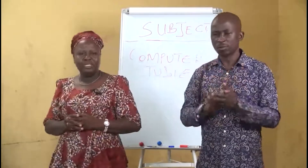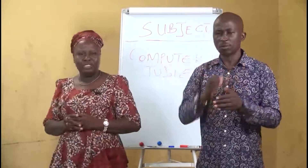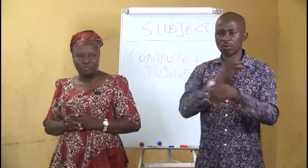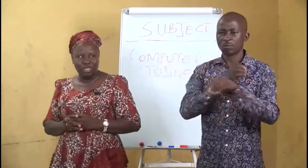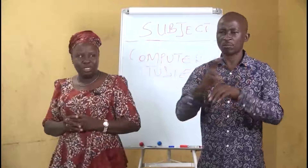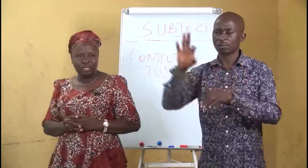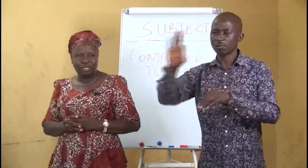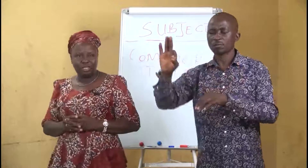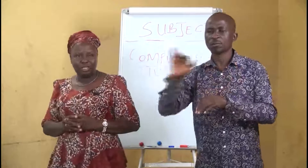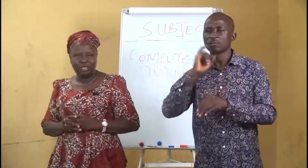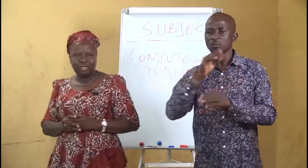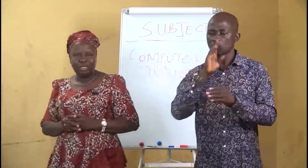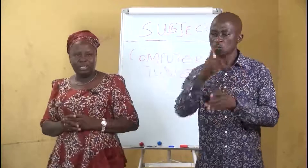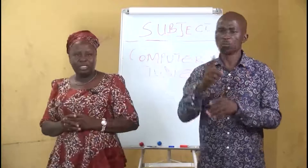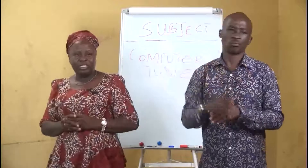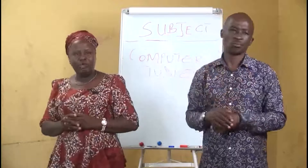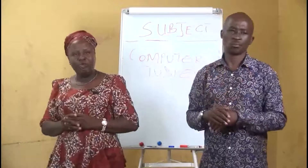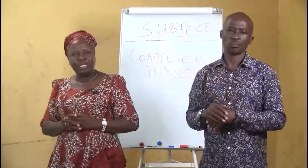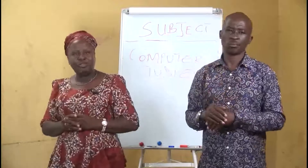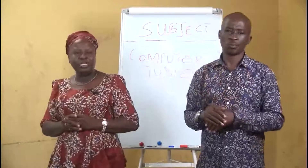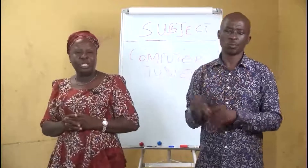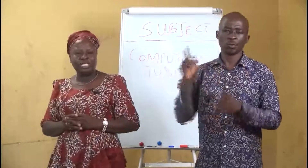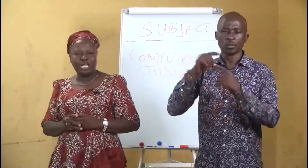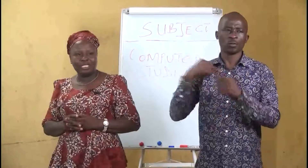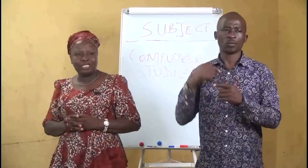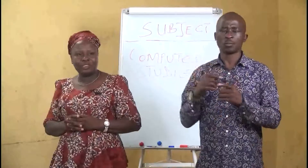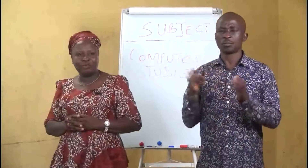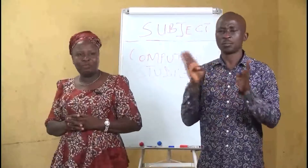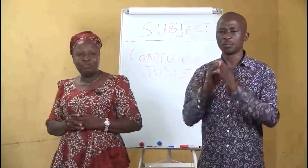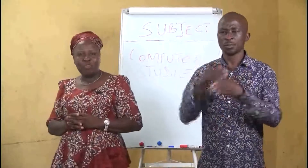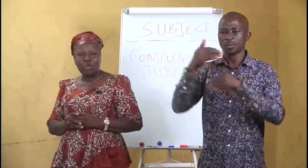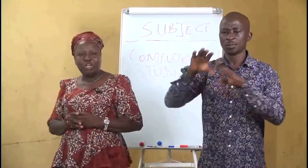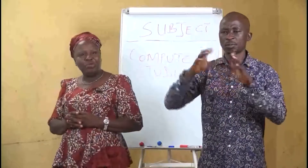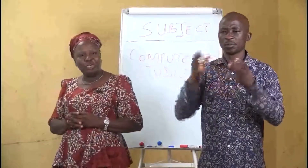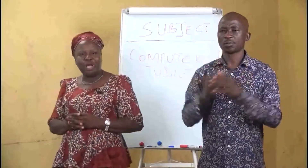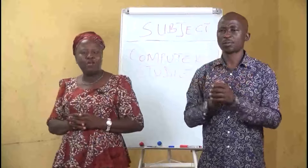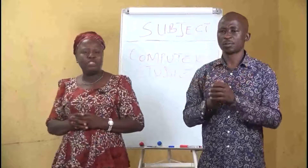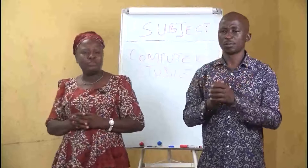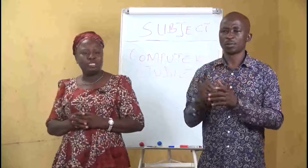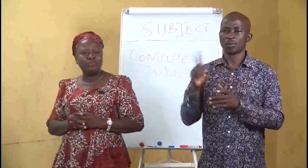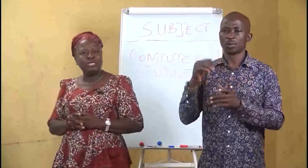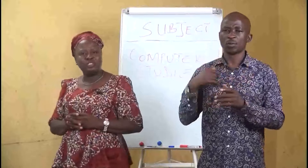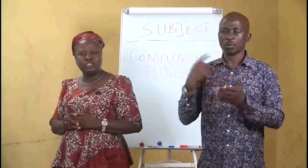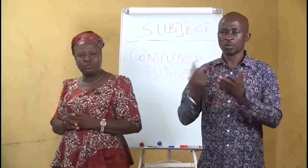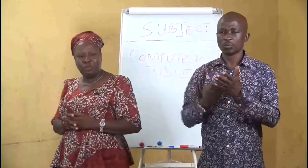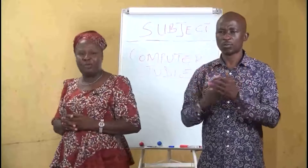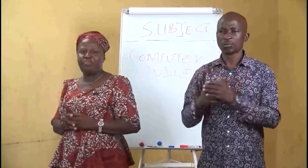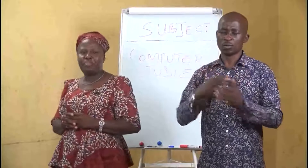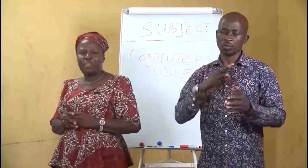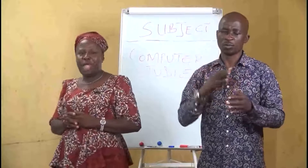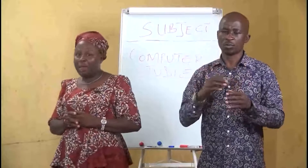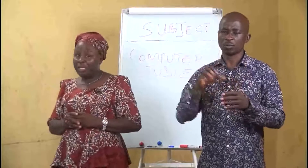COVID-19 is real. Till we meet during the next class, in which we are going to discuss application